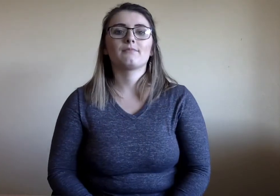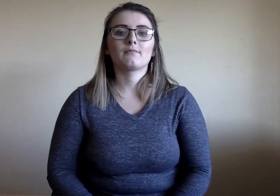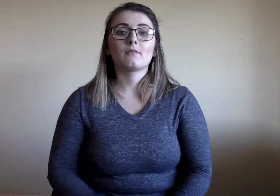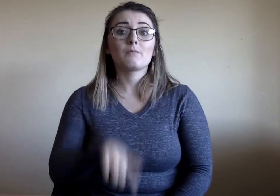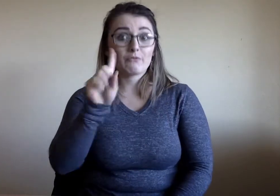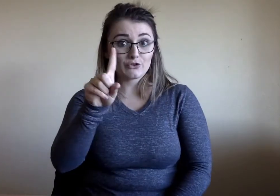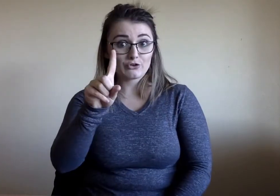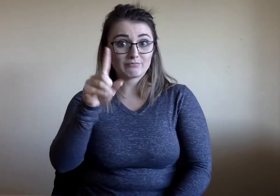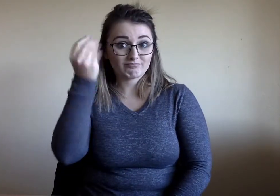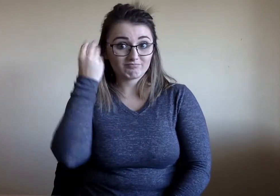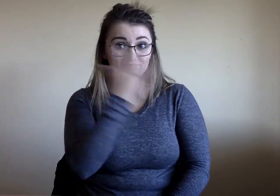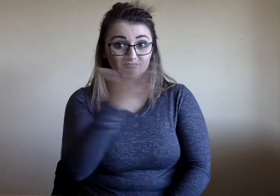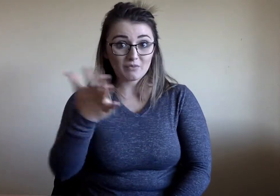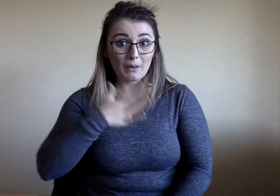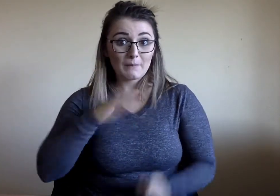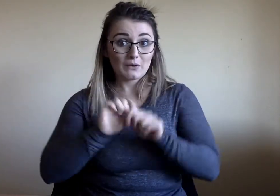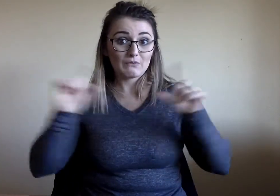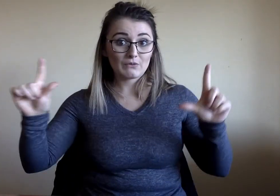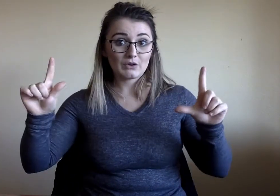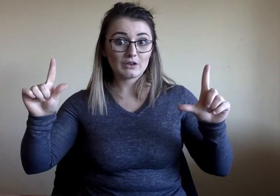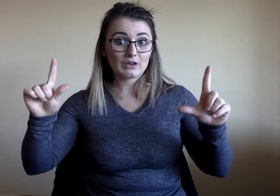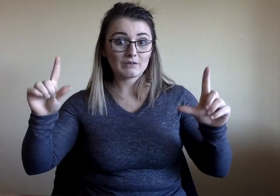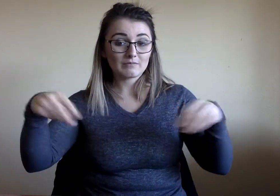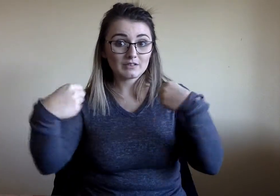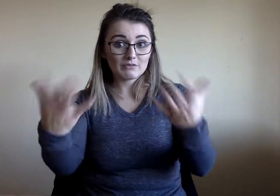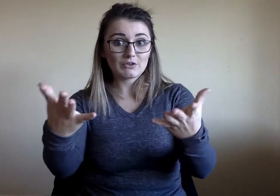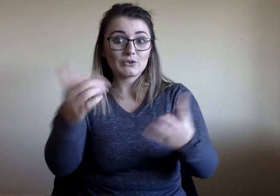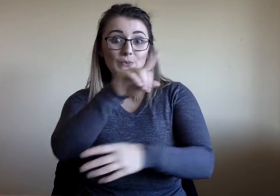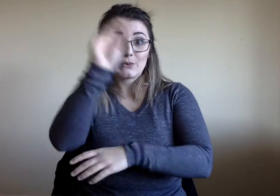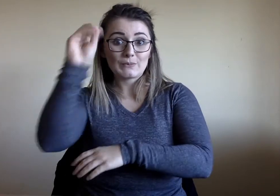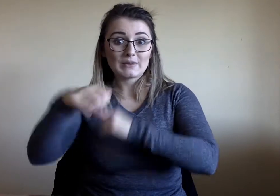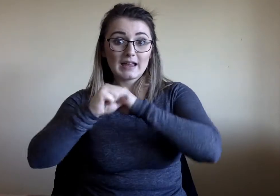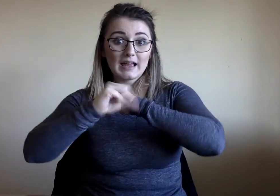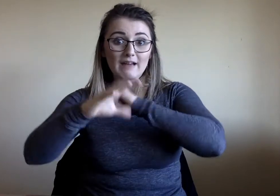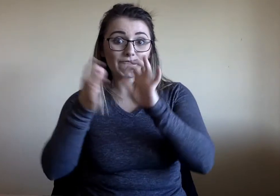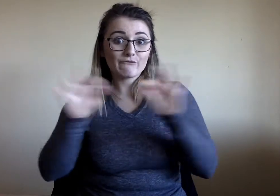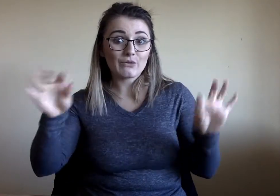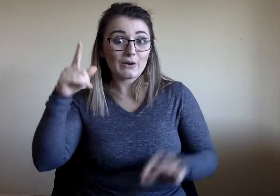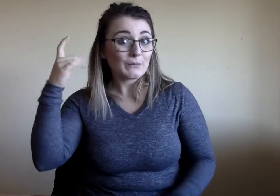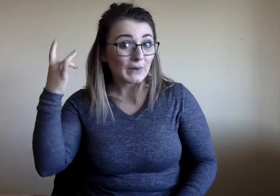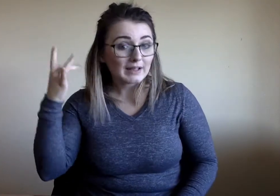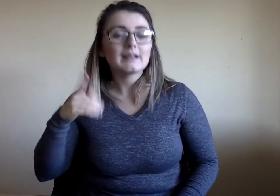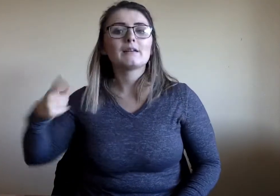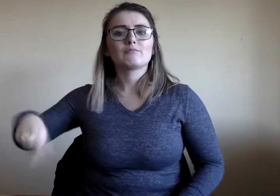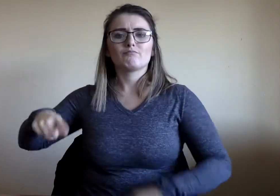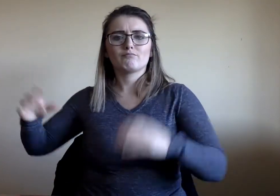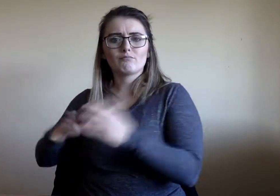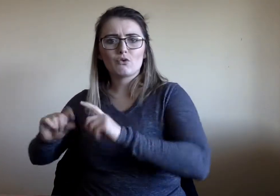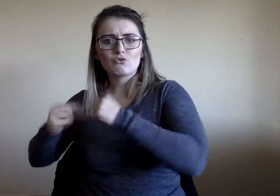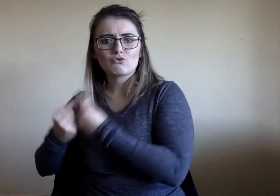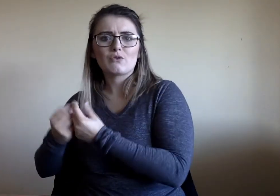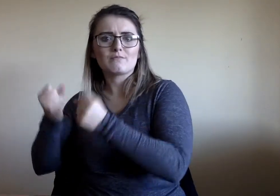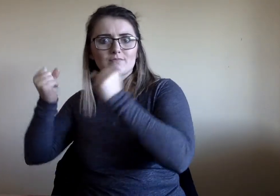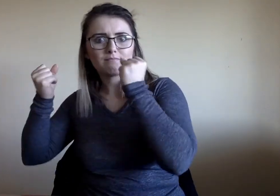But first, my videos are brought to you 100% advertisement free because of a small group of amazing Patreon supporters. In return